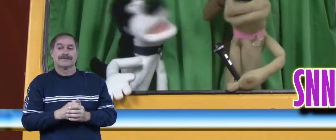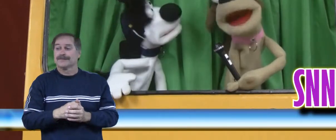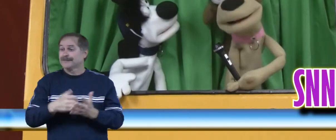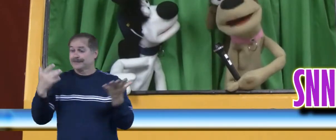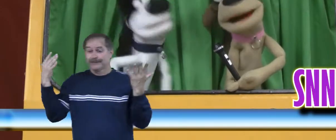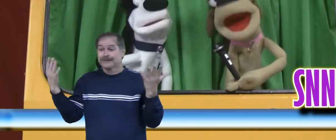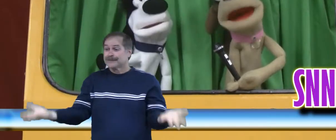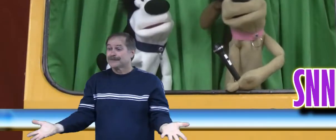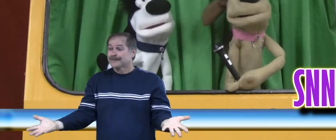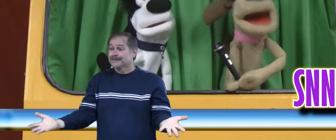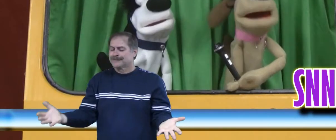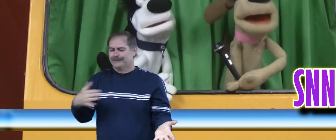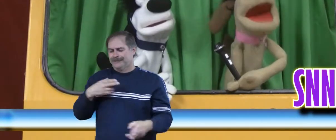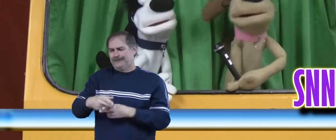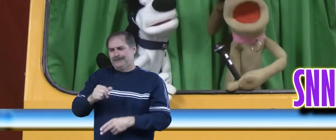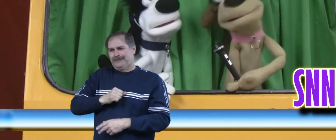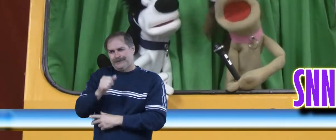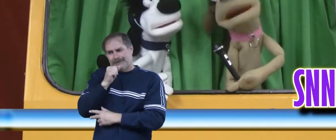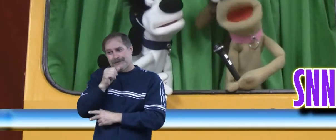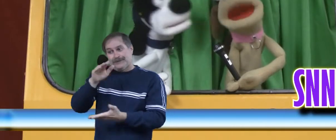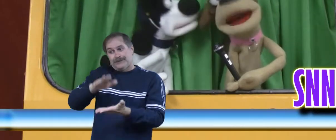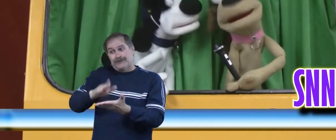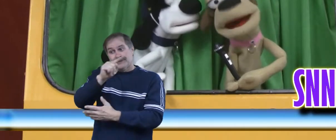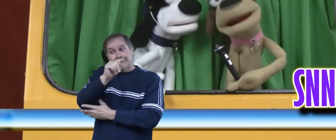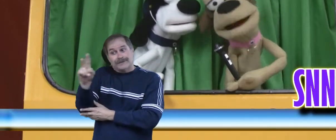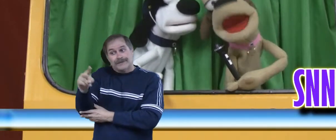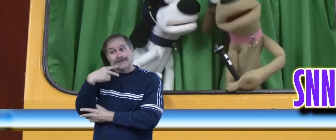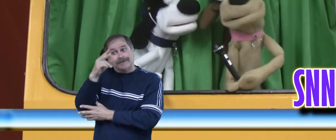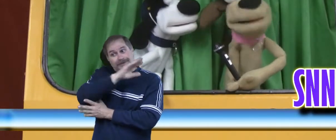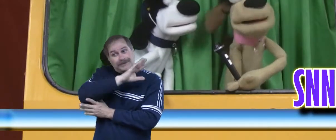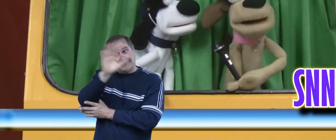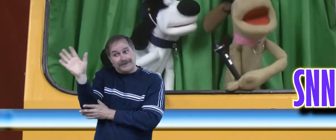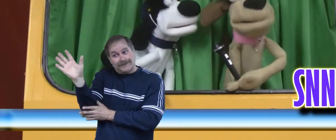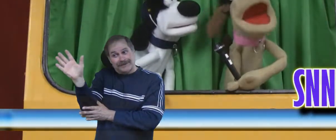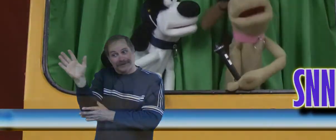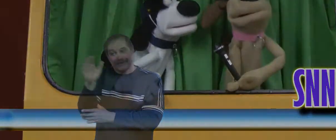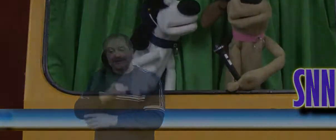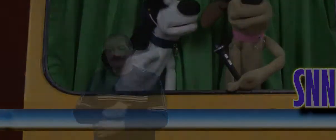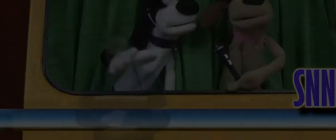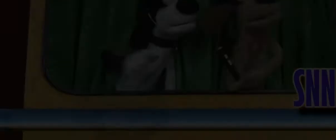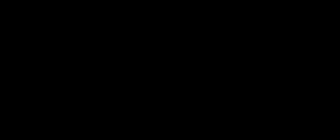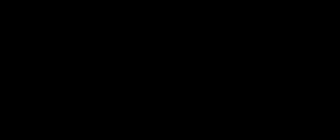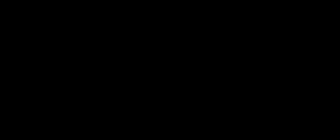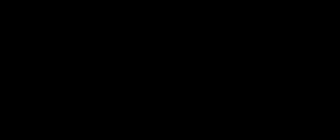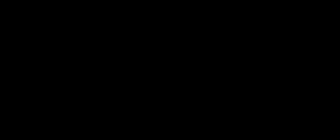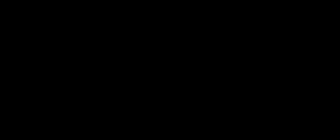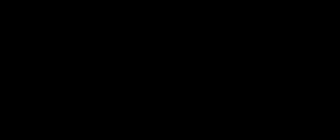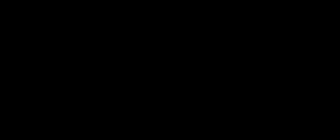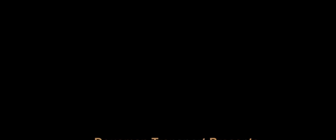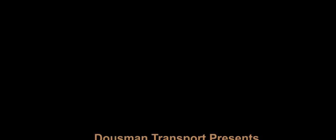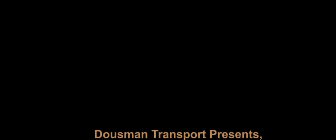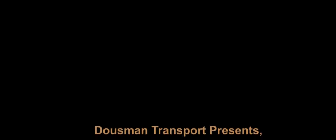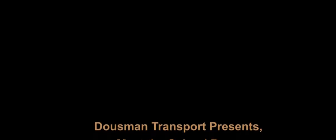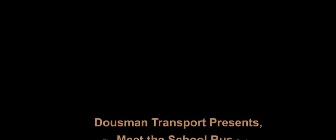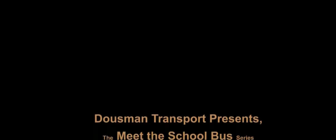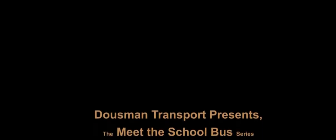Well, there you have it, kids. This is Miss Sadie from School News Network saying, so long for now. Sergeant Wolf.